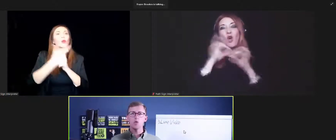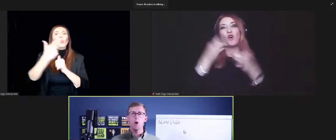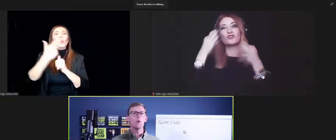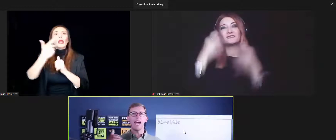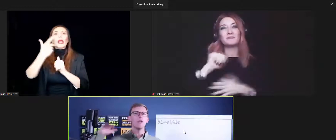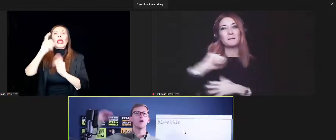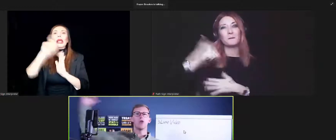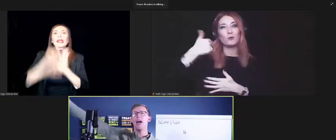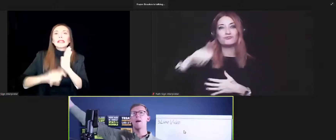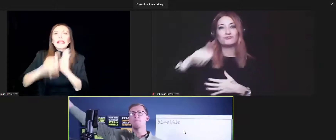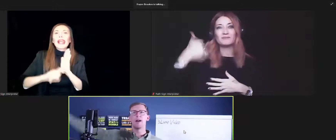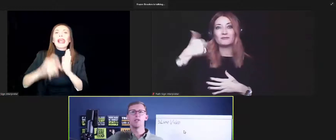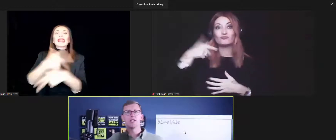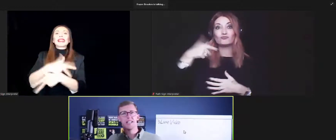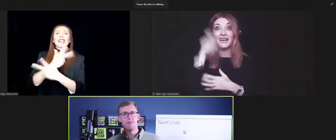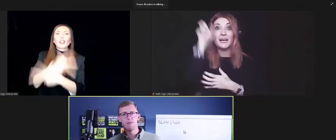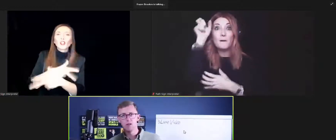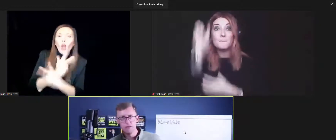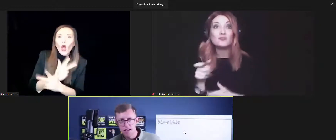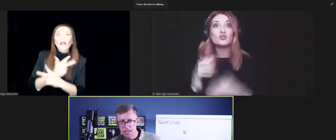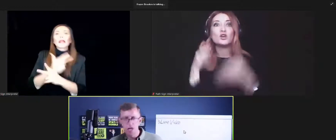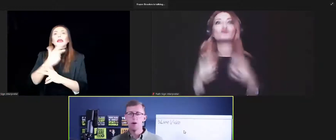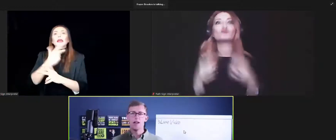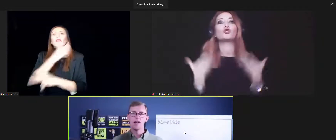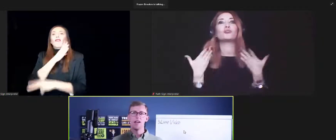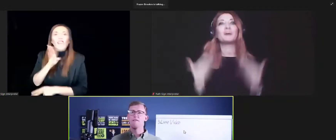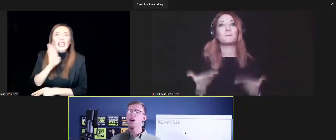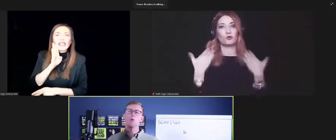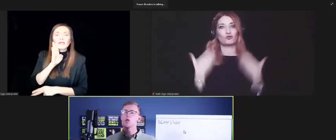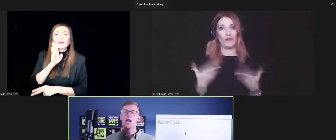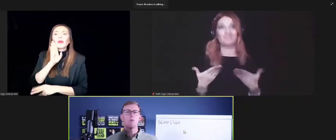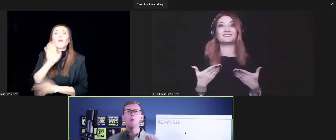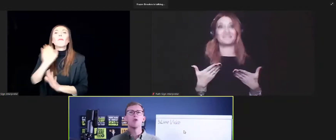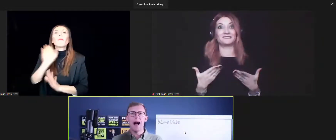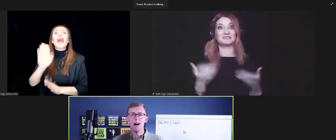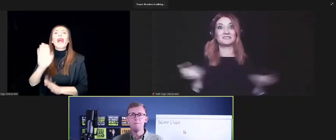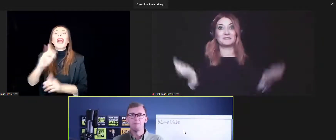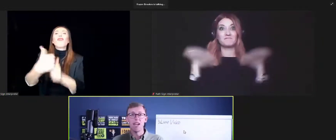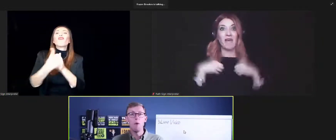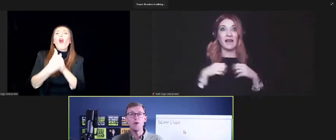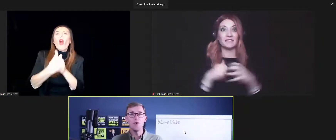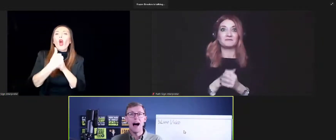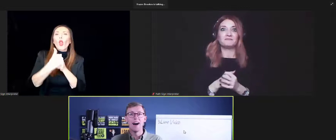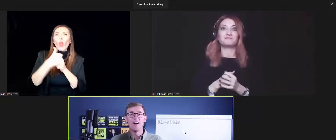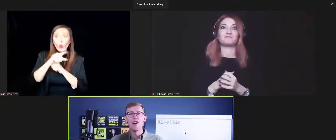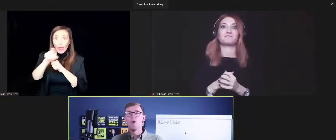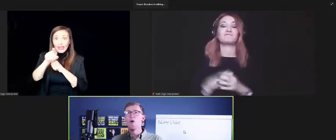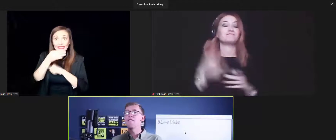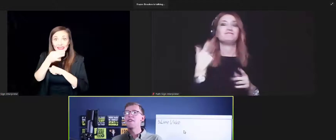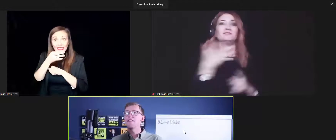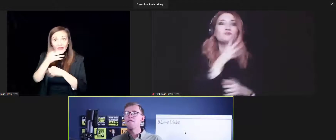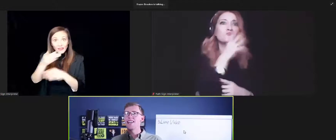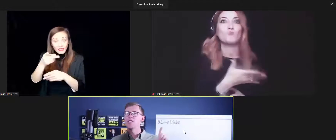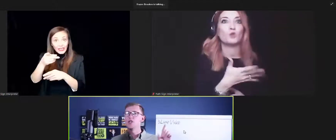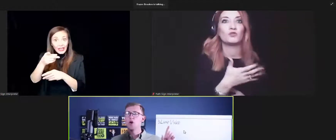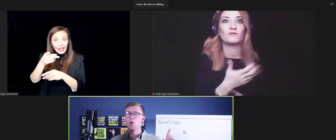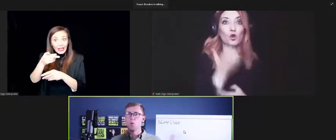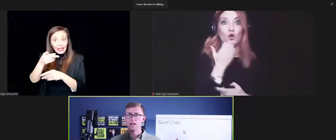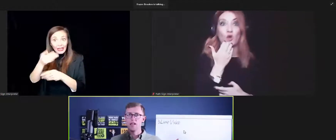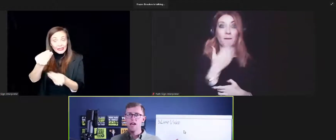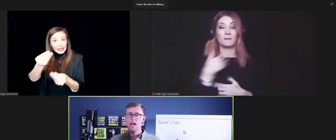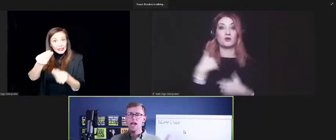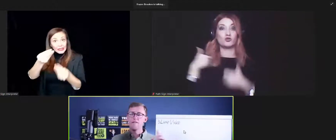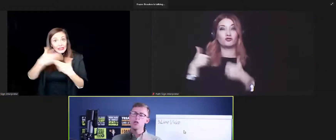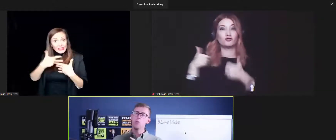Followers won't get you to chairperson level 32. Followers, it won't do that. It won't do that. Raving fans